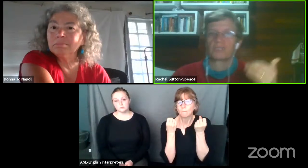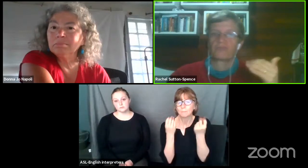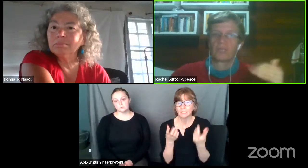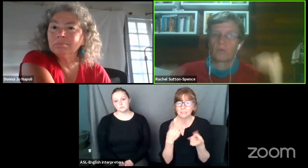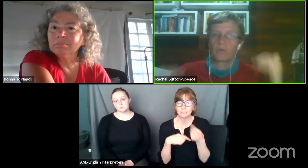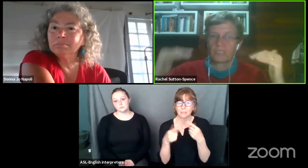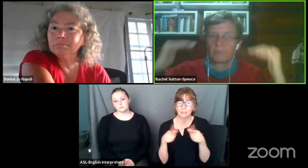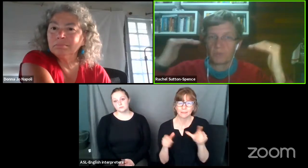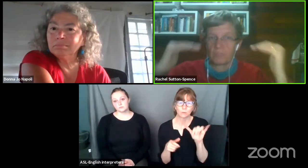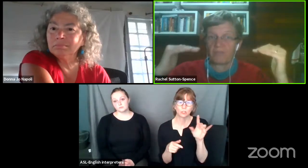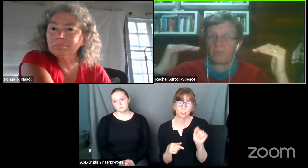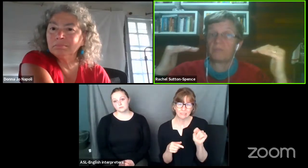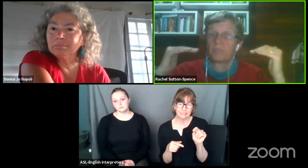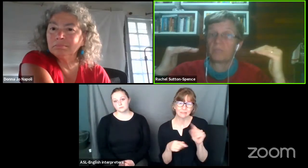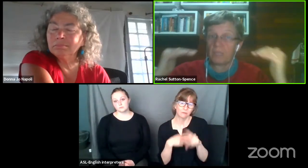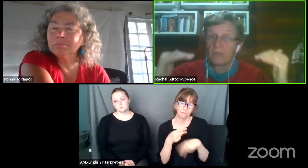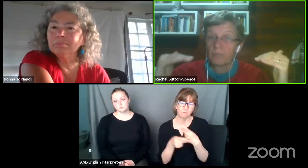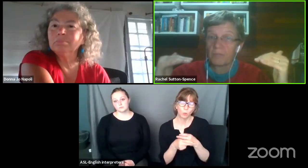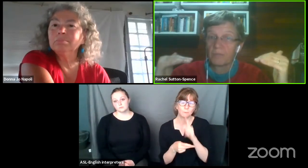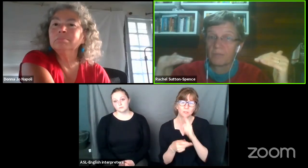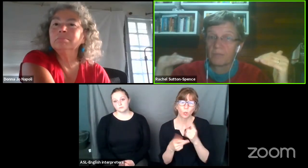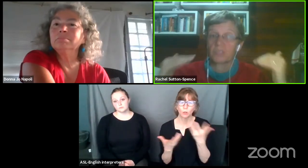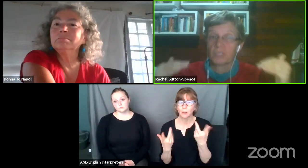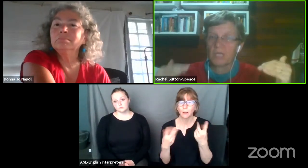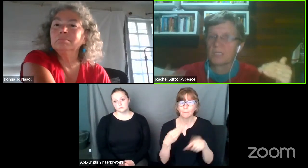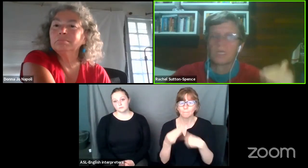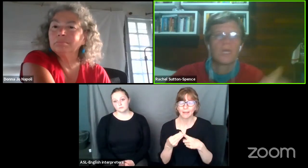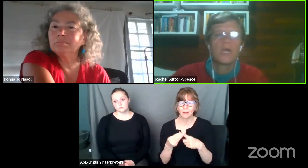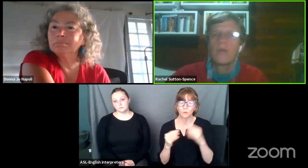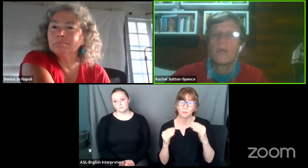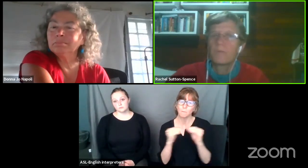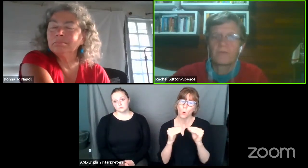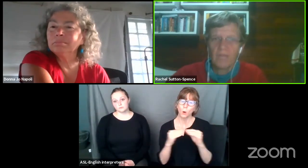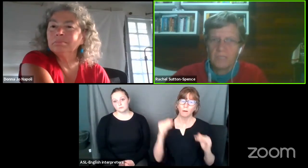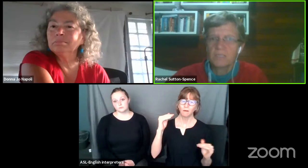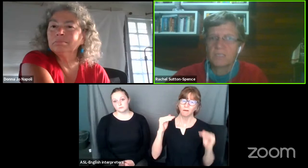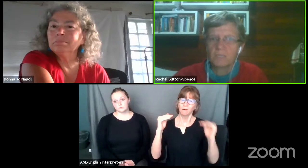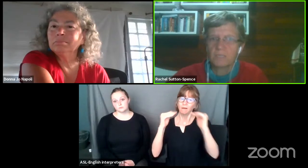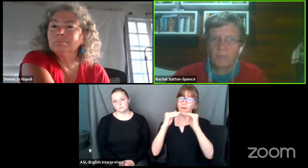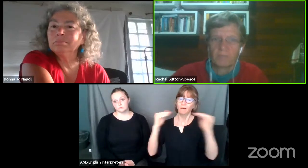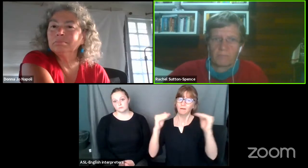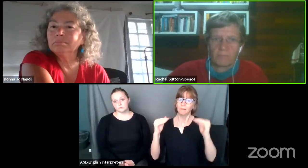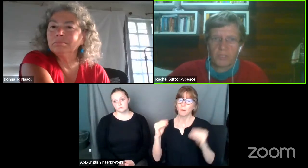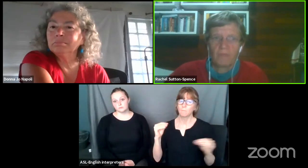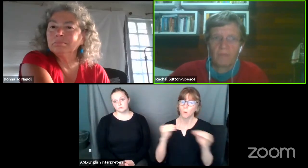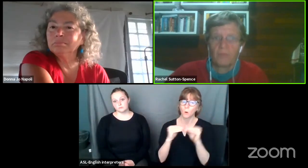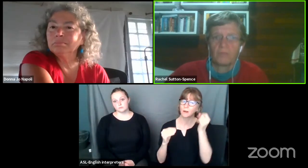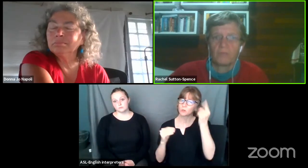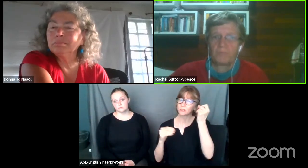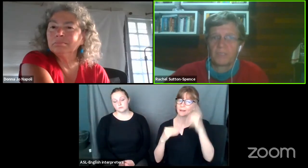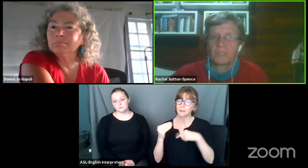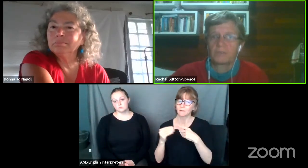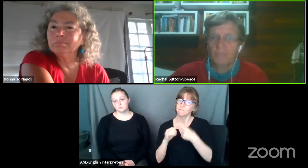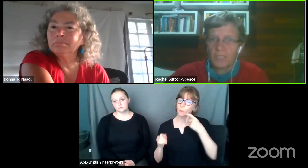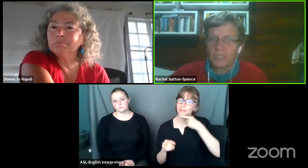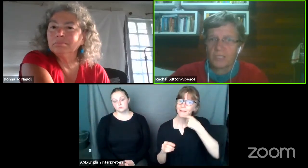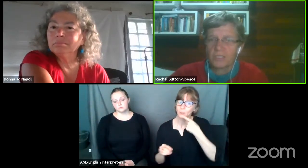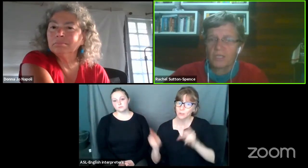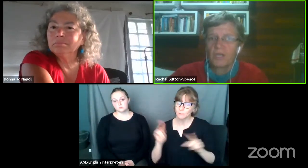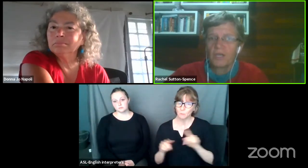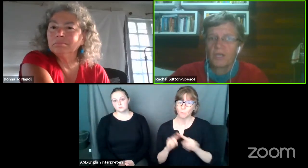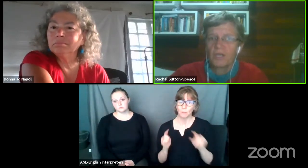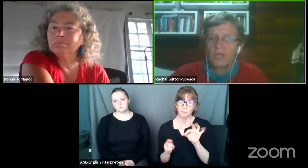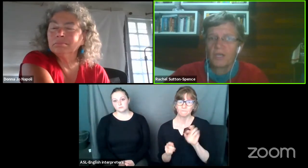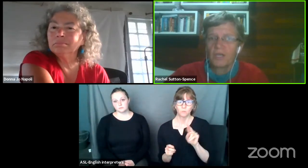literature is for the equality between deaf people and hearing people and an understanding. But Fernanda's is about straightforward political